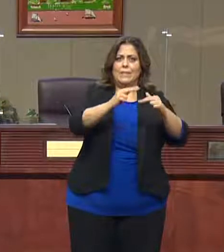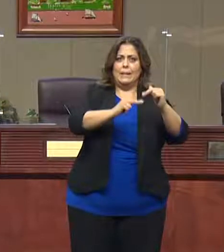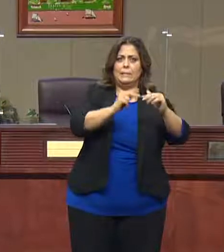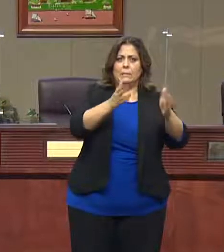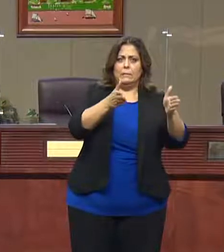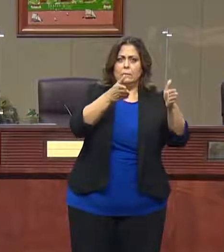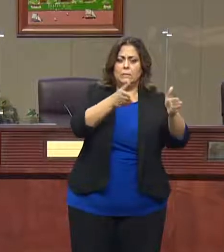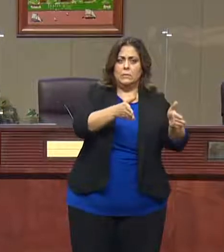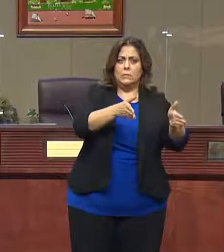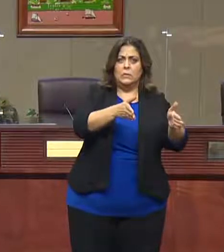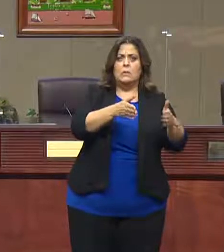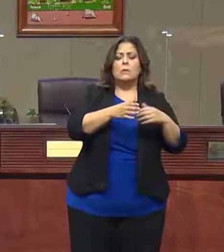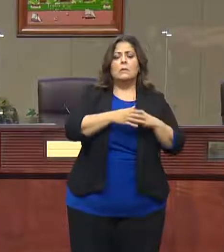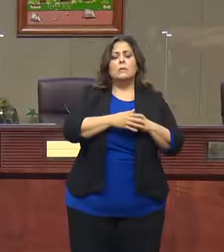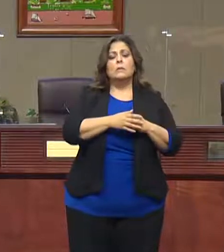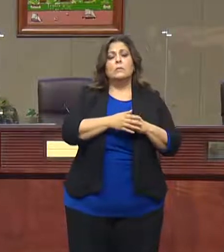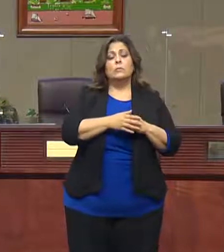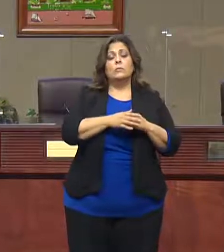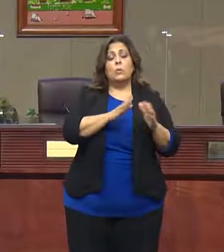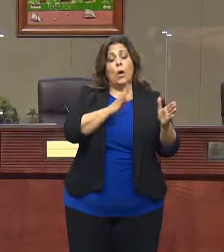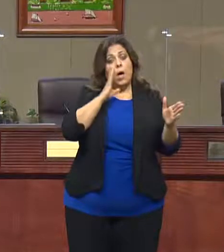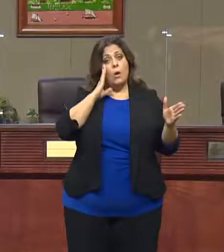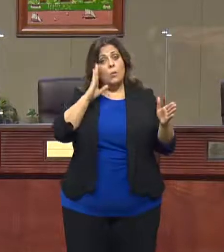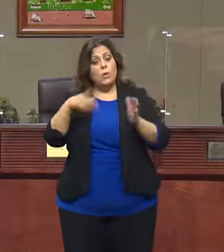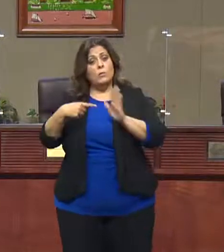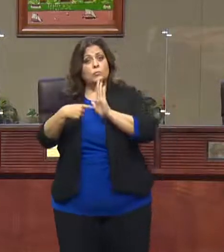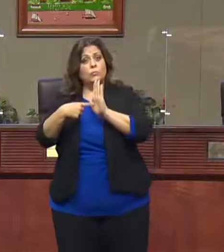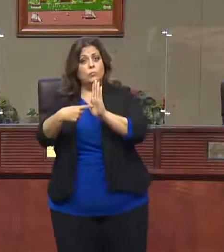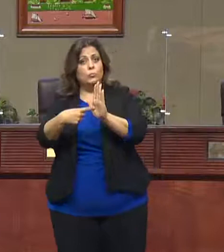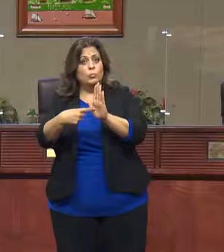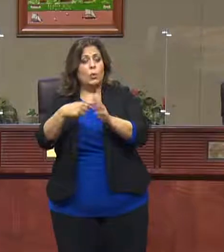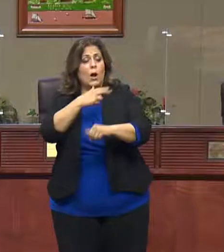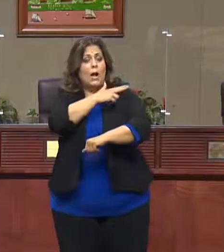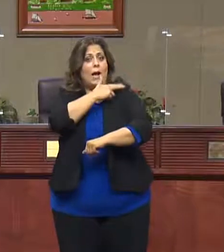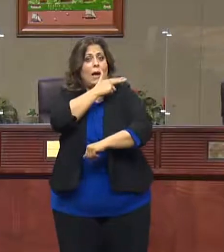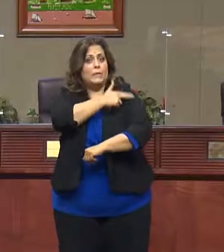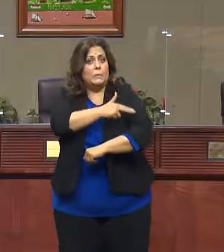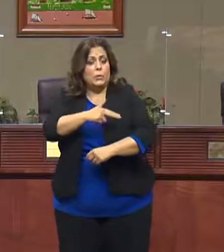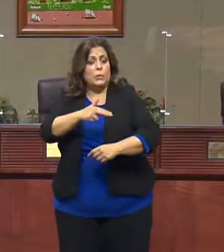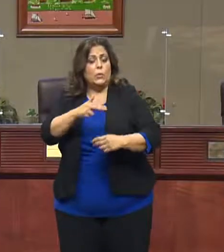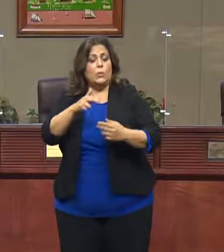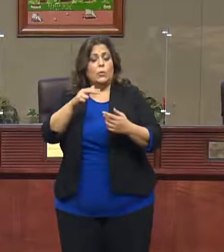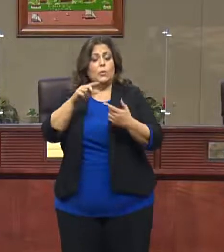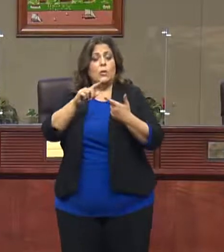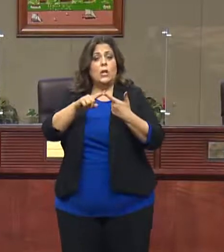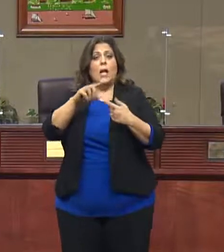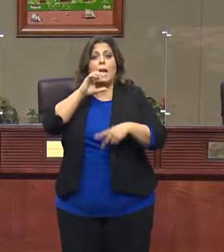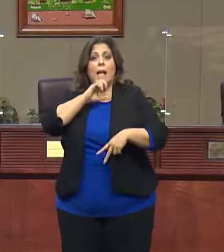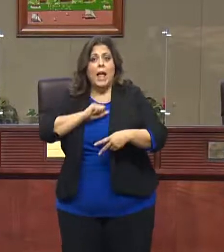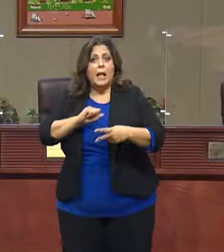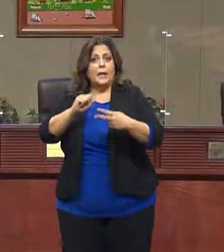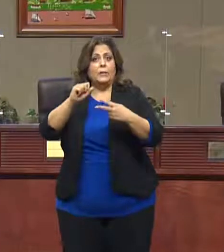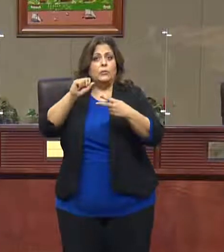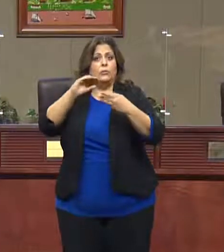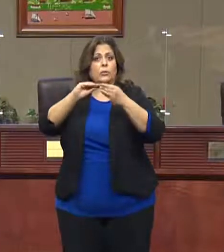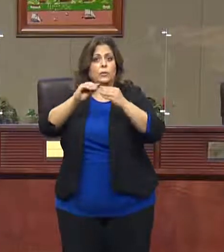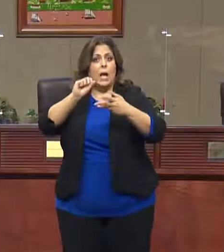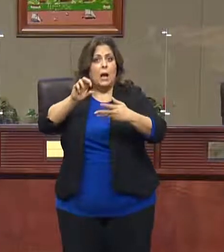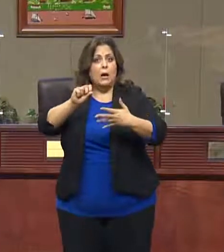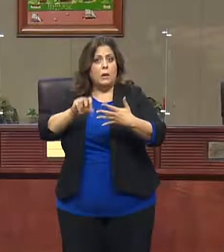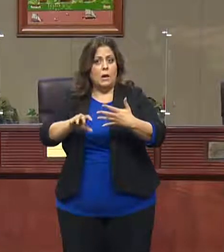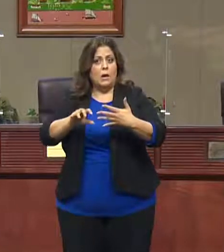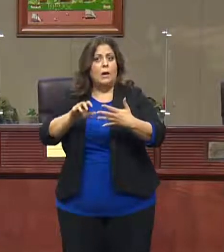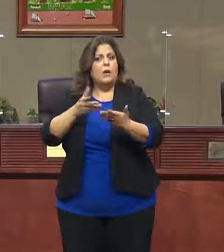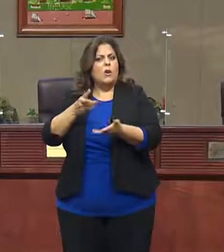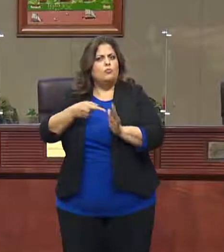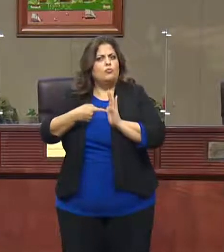on hospitalization and age. And this is to illustrate that it's important to get vaccinated. Now,